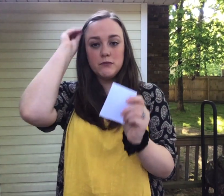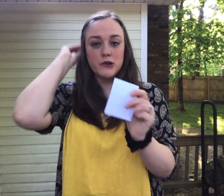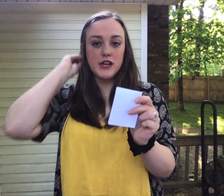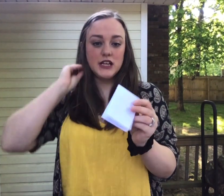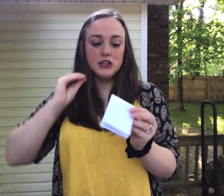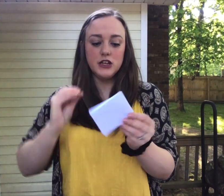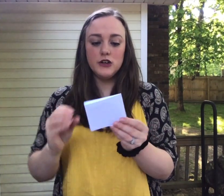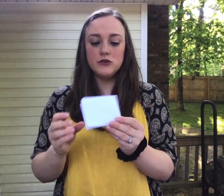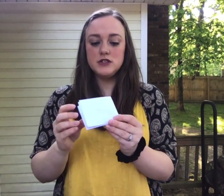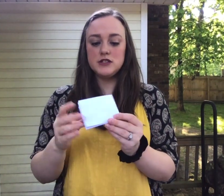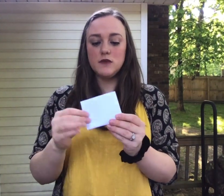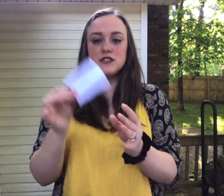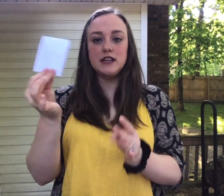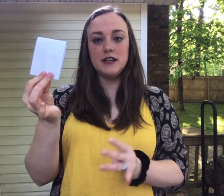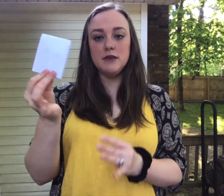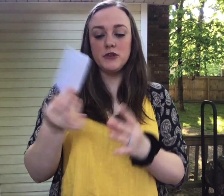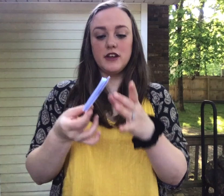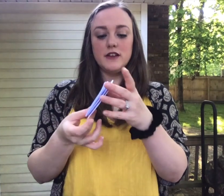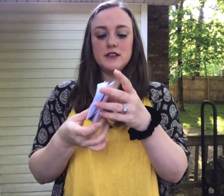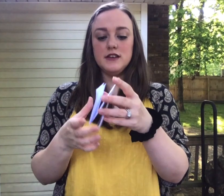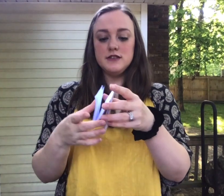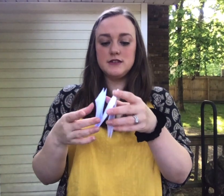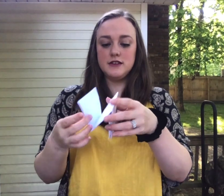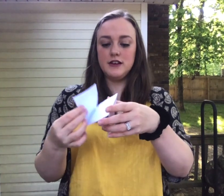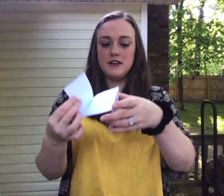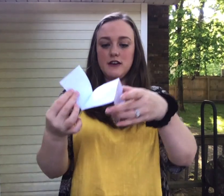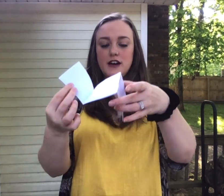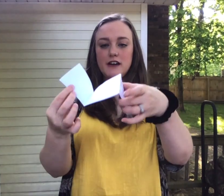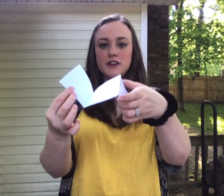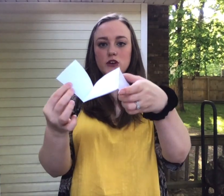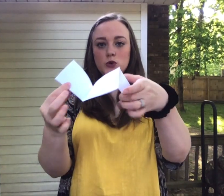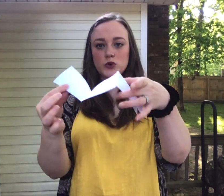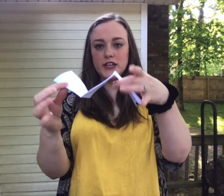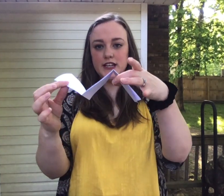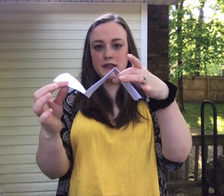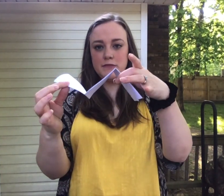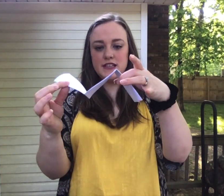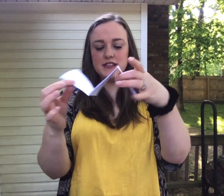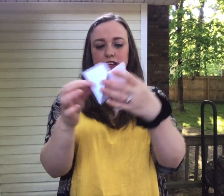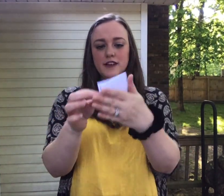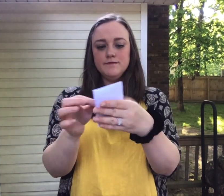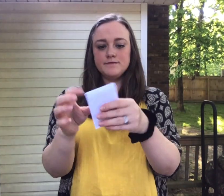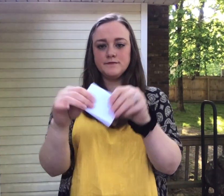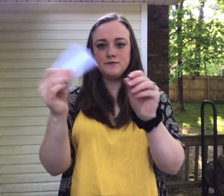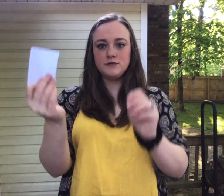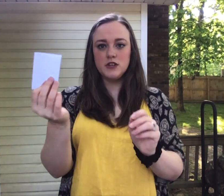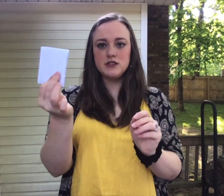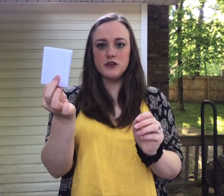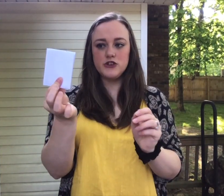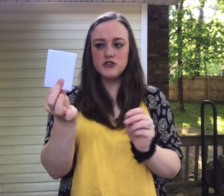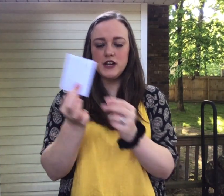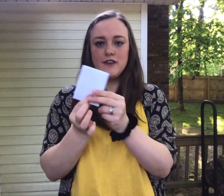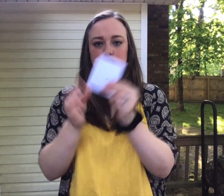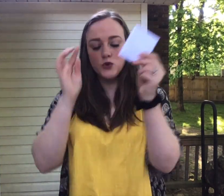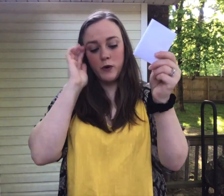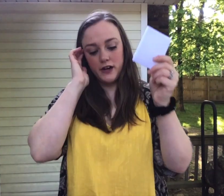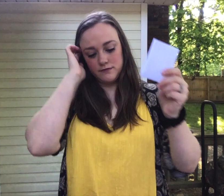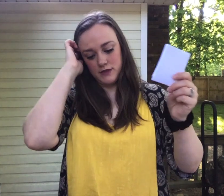pretty close. So it's going to end up looking like this. And now I have the accordion piece again. So you should have a square at this